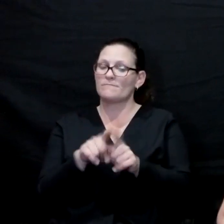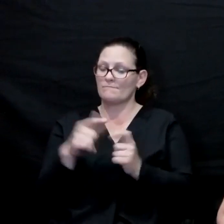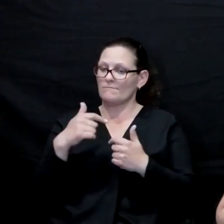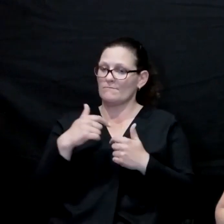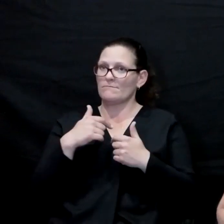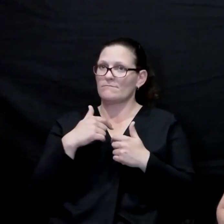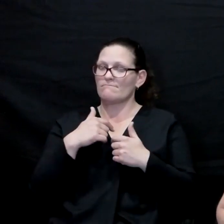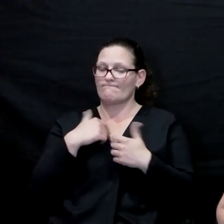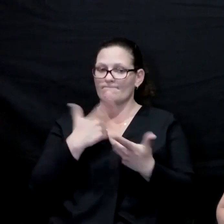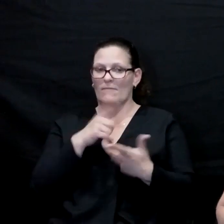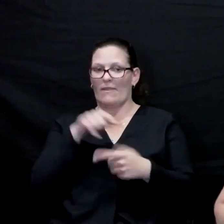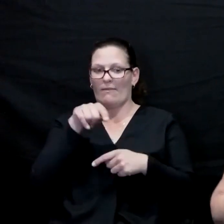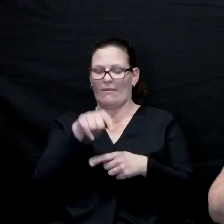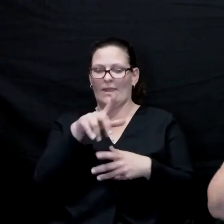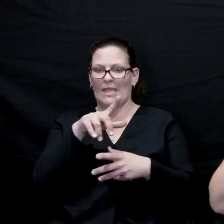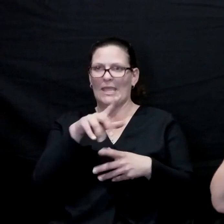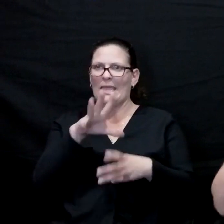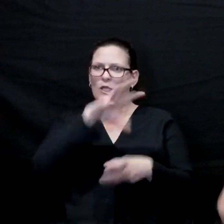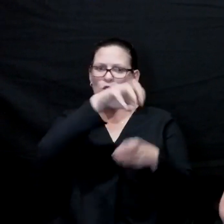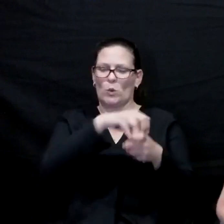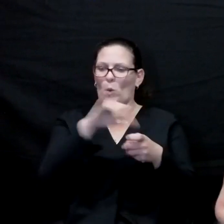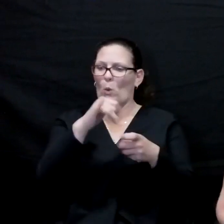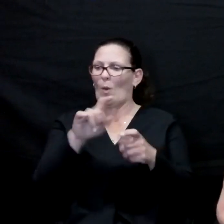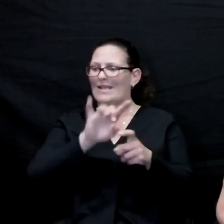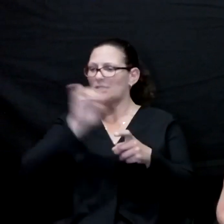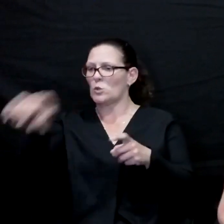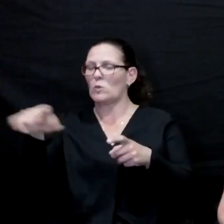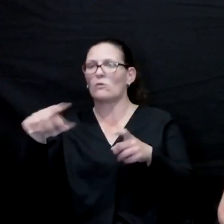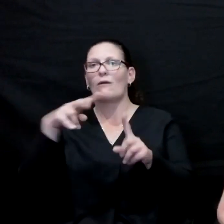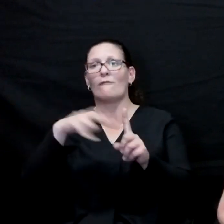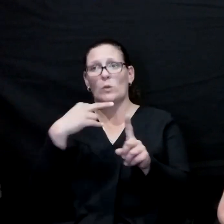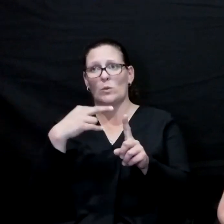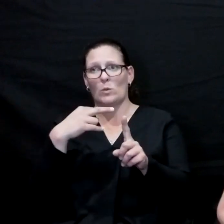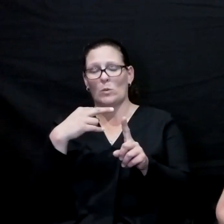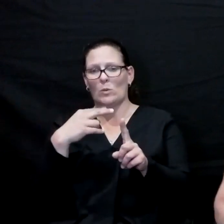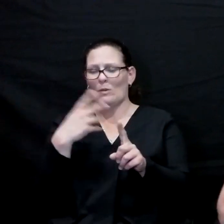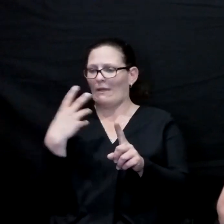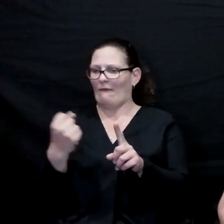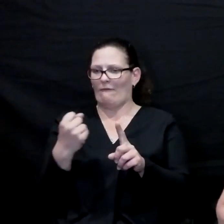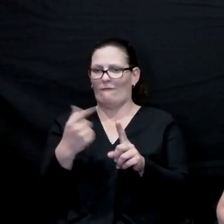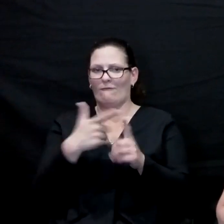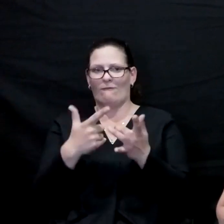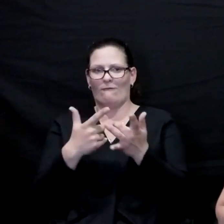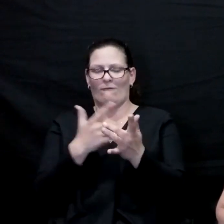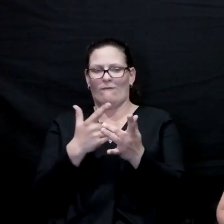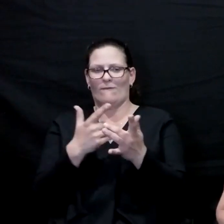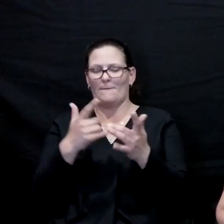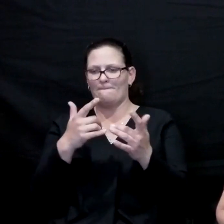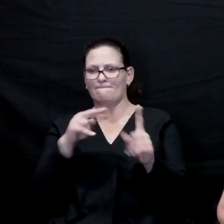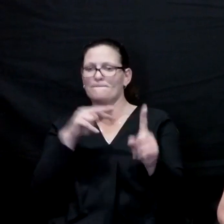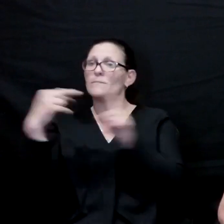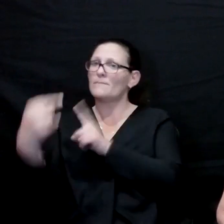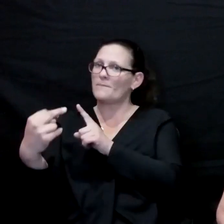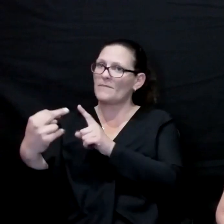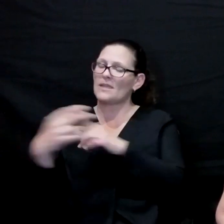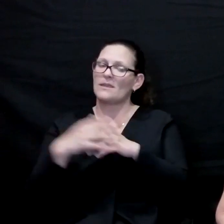internal review or an external review. So one of the things, and it is sort of overlapped, but one of the things,